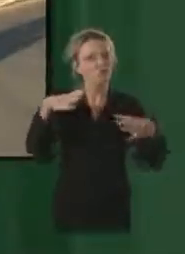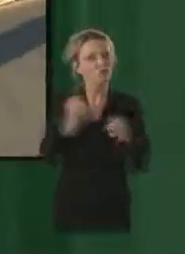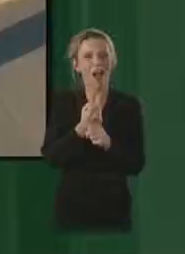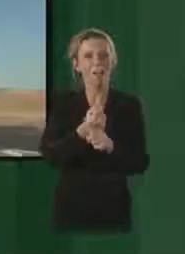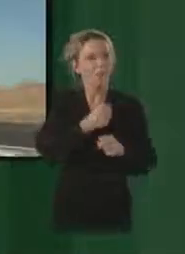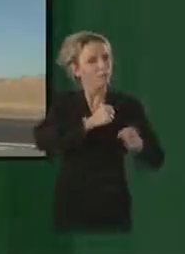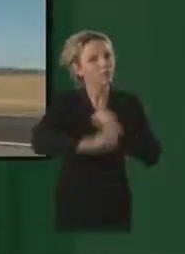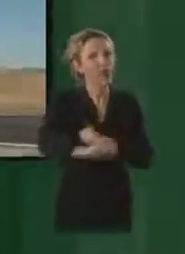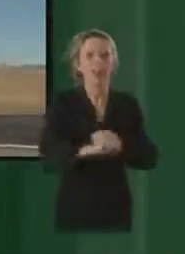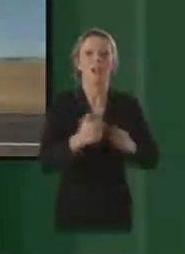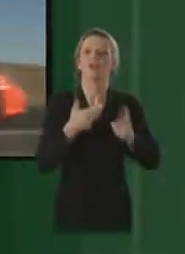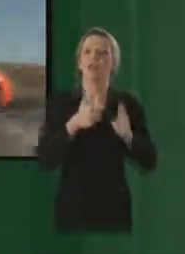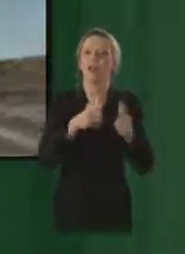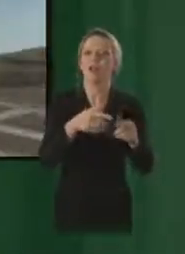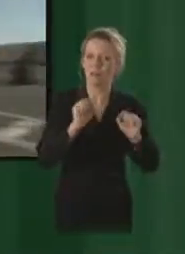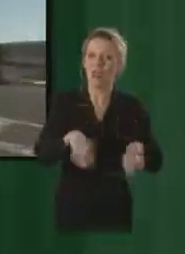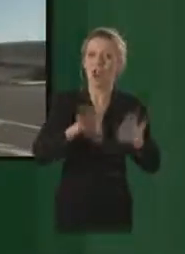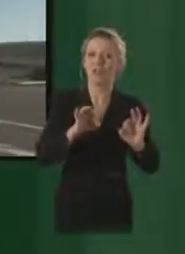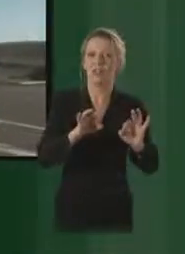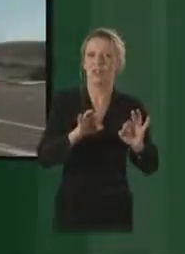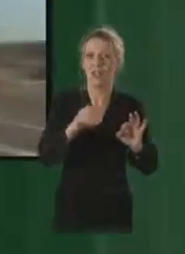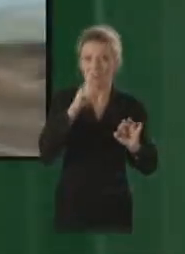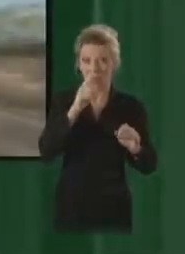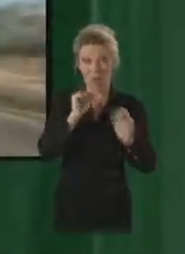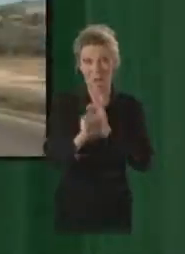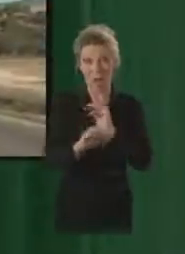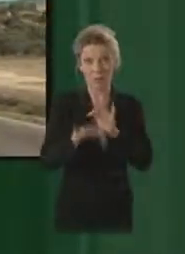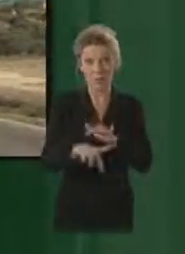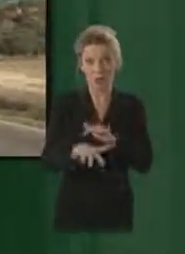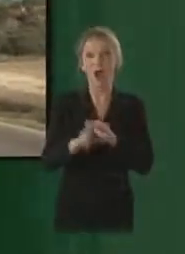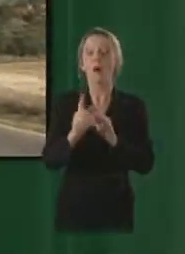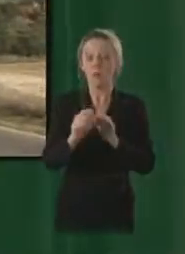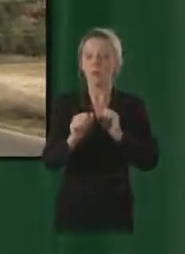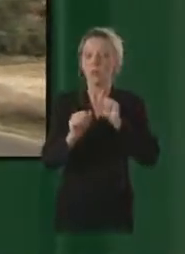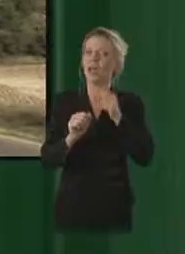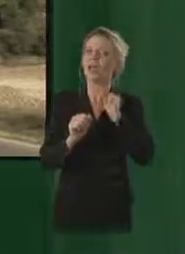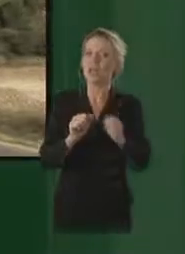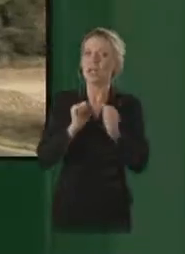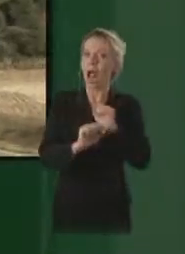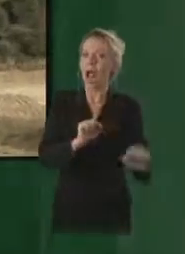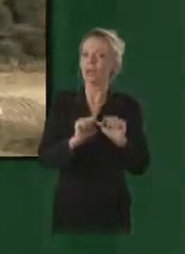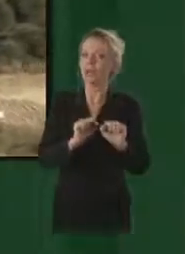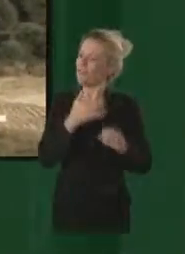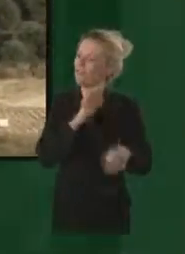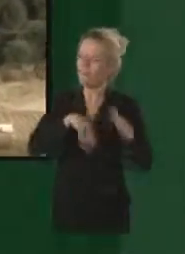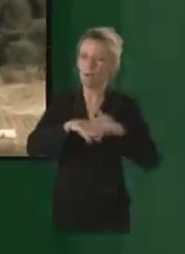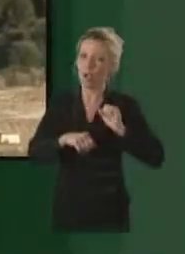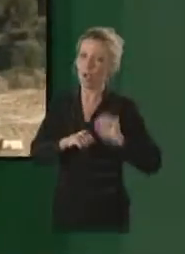gas pedal, the engine is set to 6500 RPM. Lift your foot off the brake and the car accelerates to its